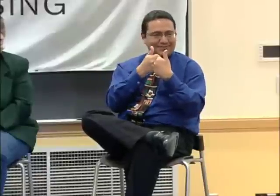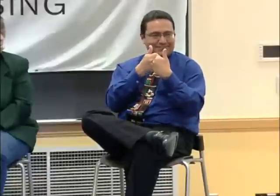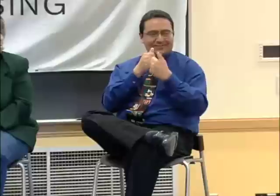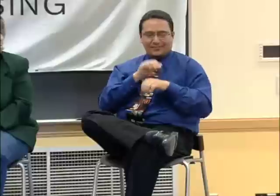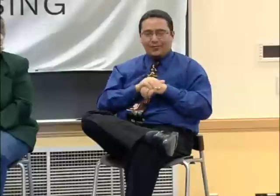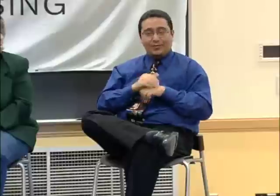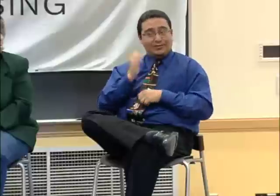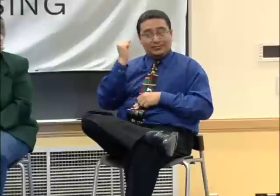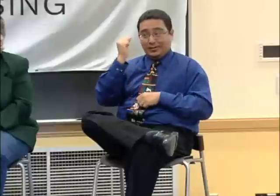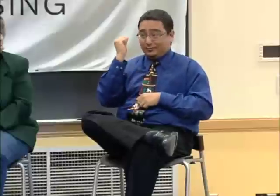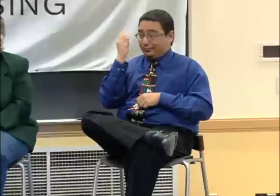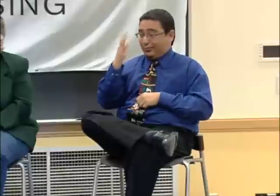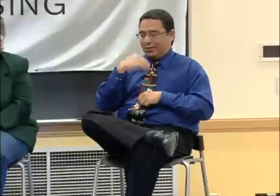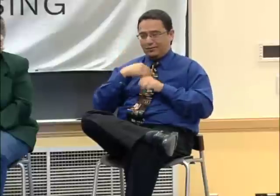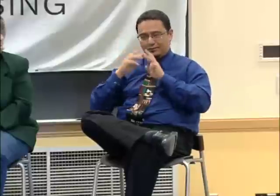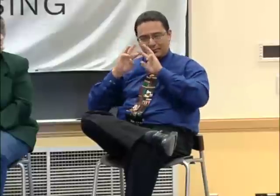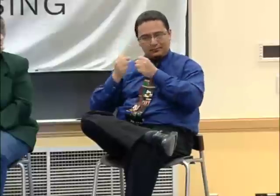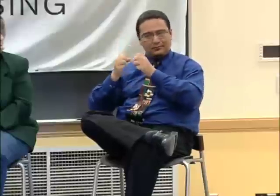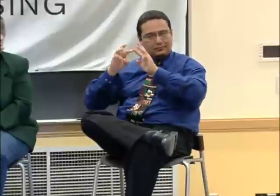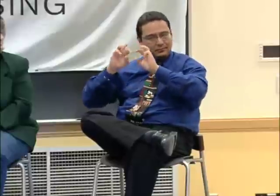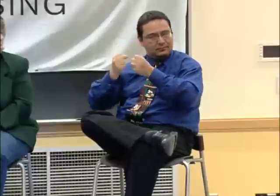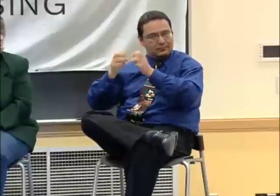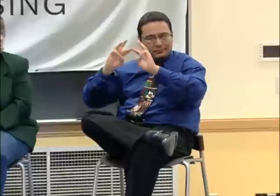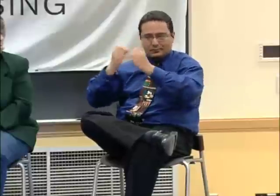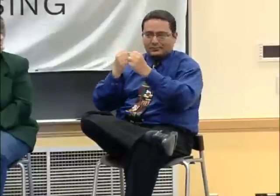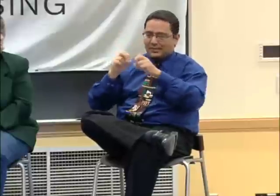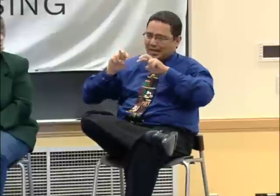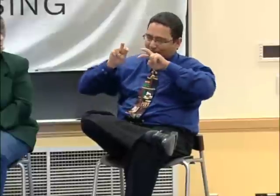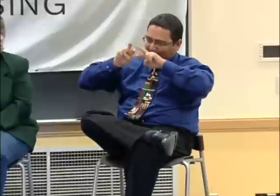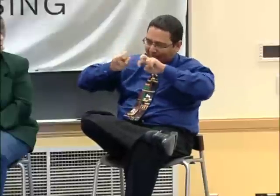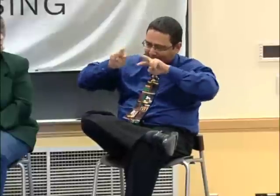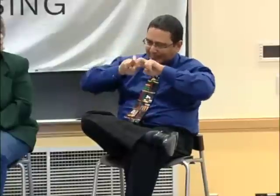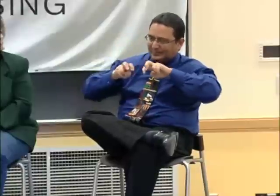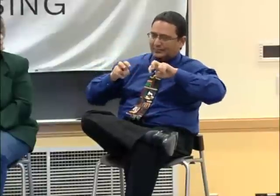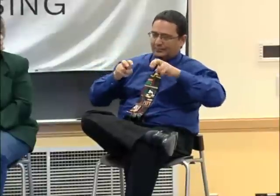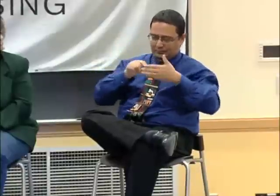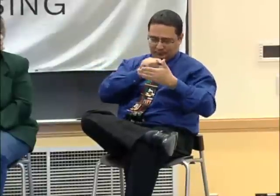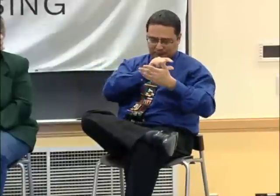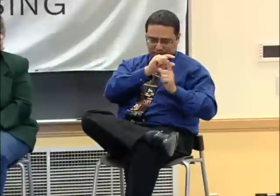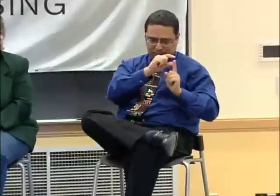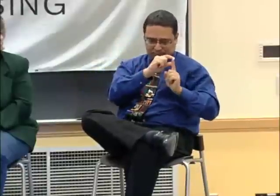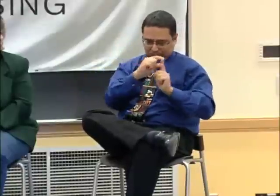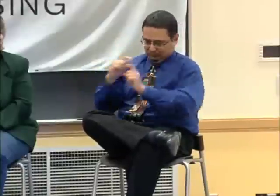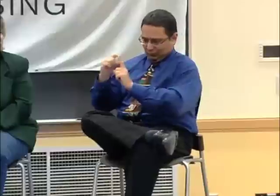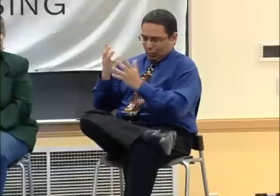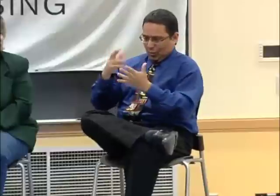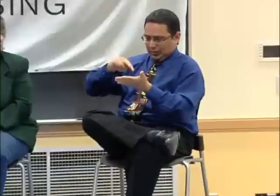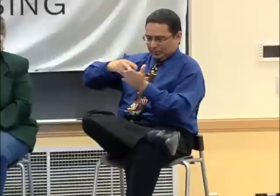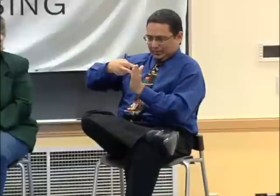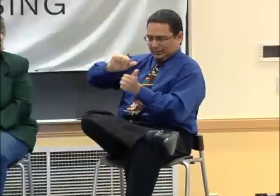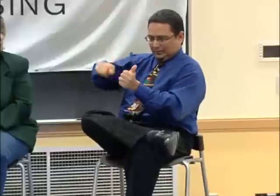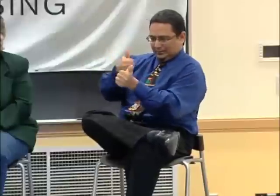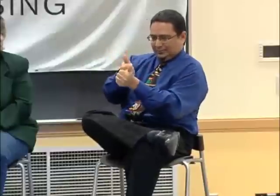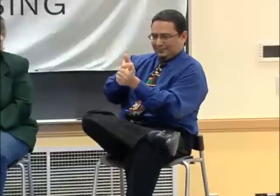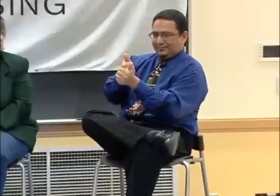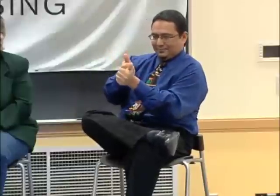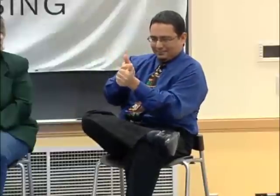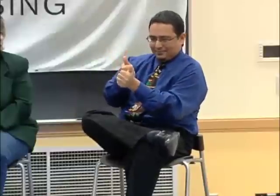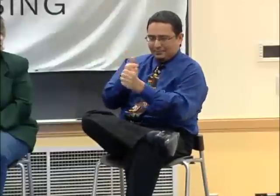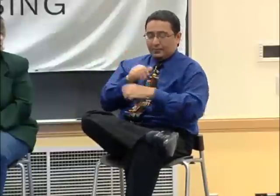well. It can be a challenge. Shakespeare, wow, there are many workshops on analyzing his language, his use